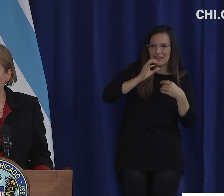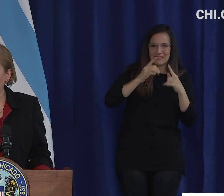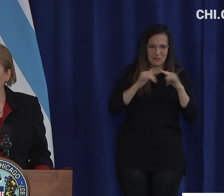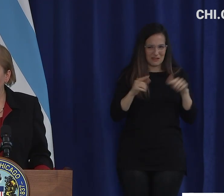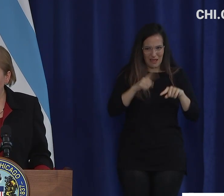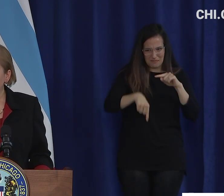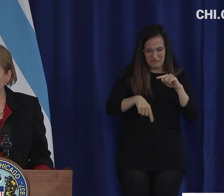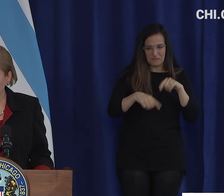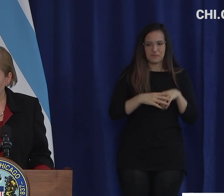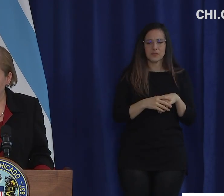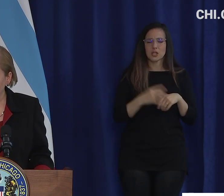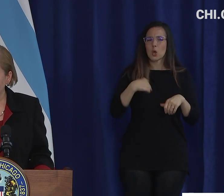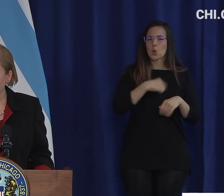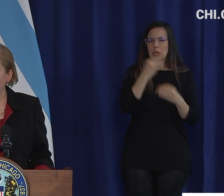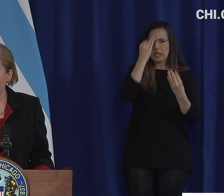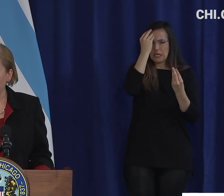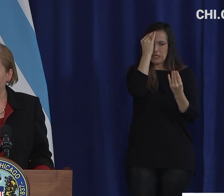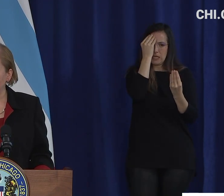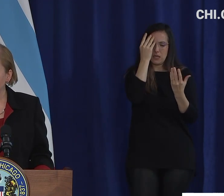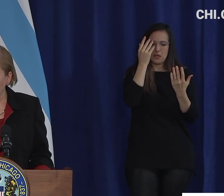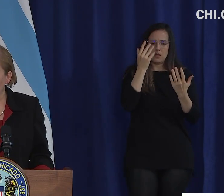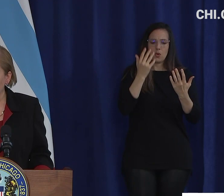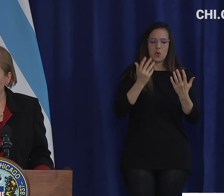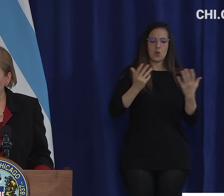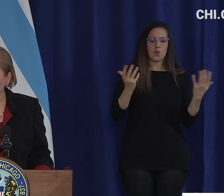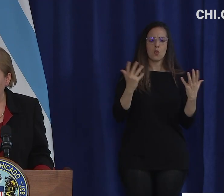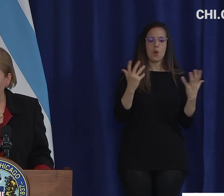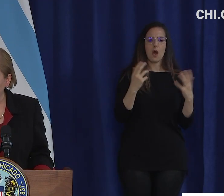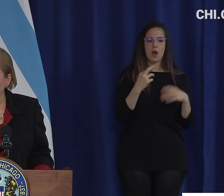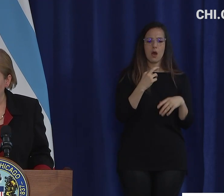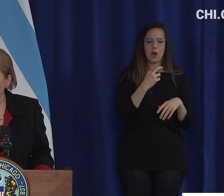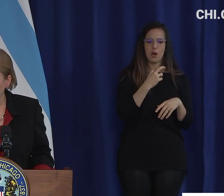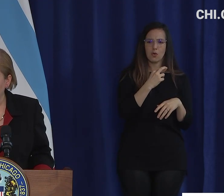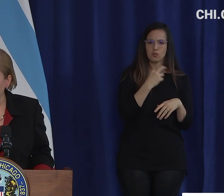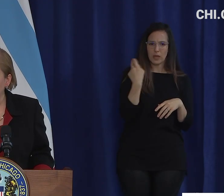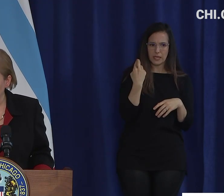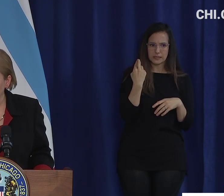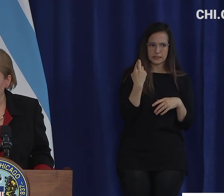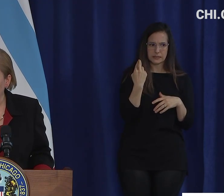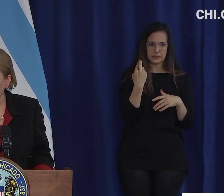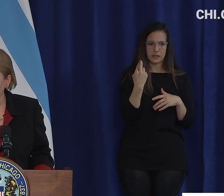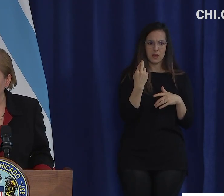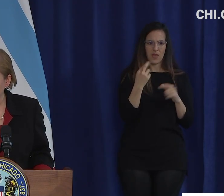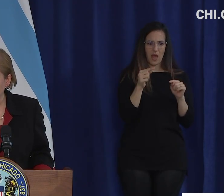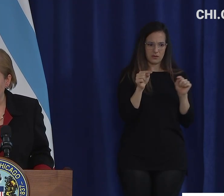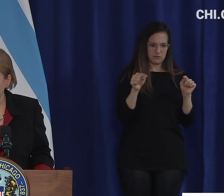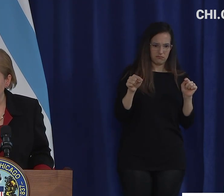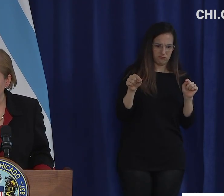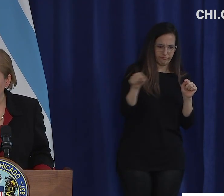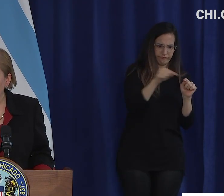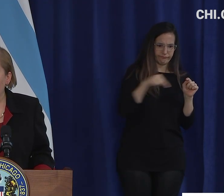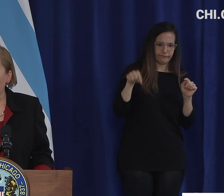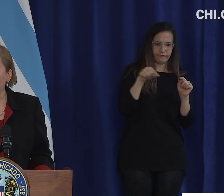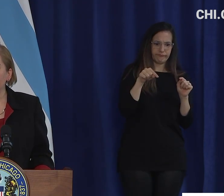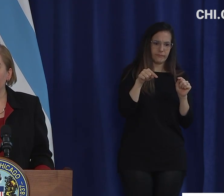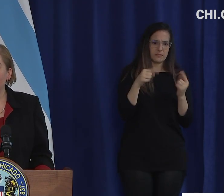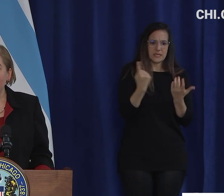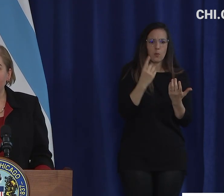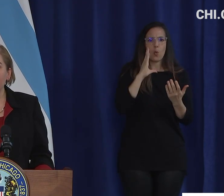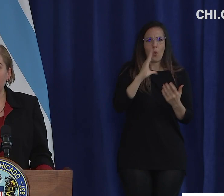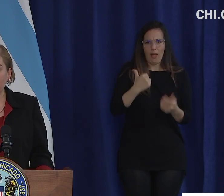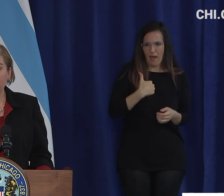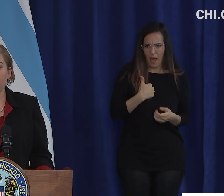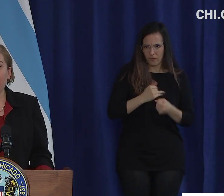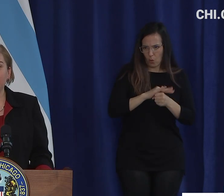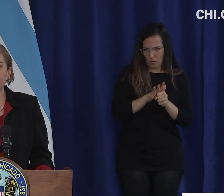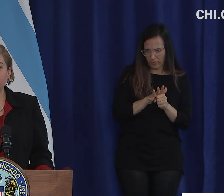think about what is the risk that someone will have COVID in a group of a given size. And